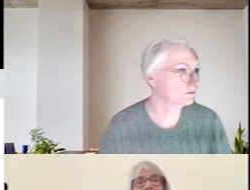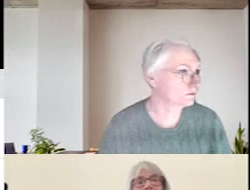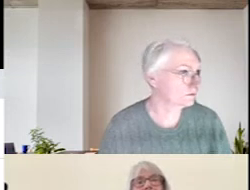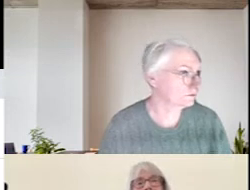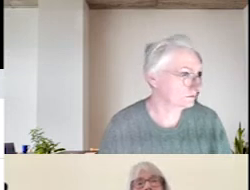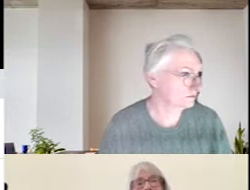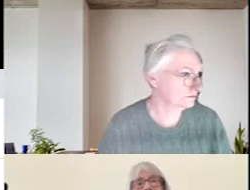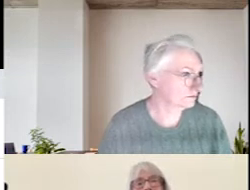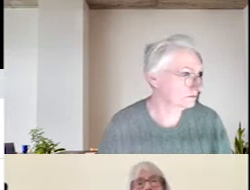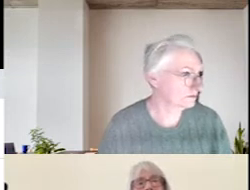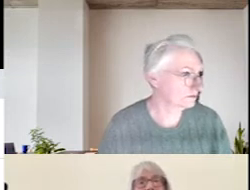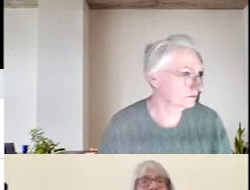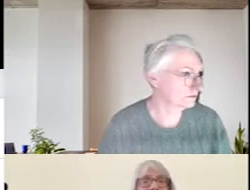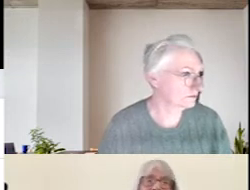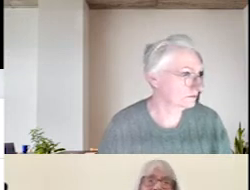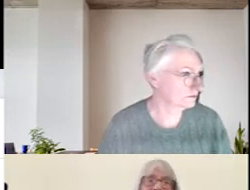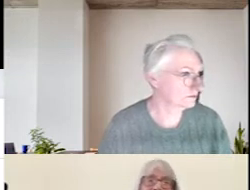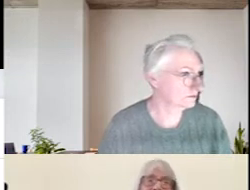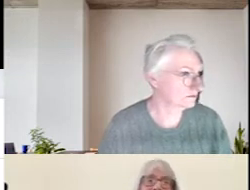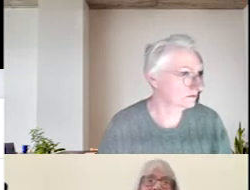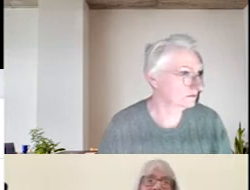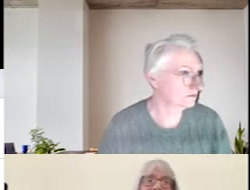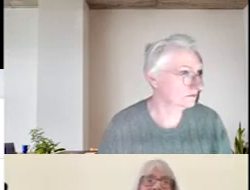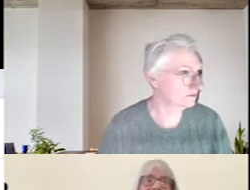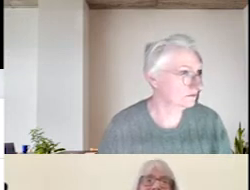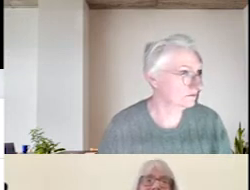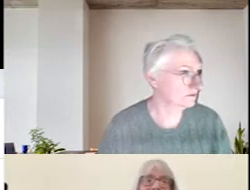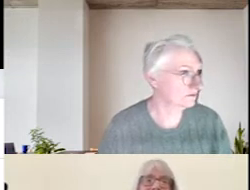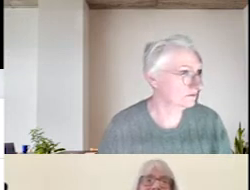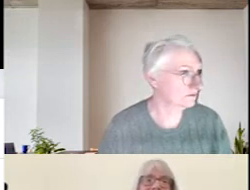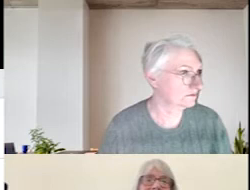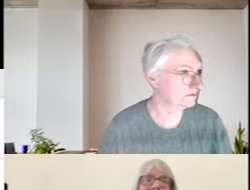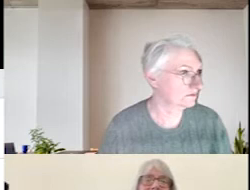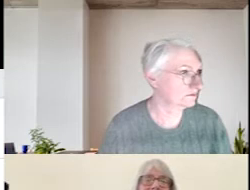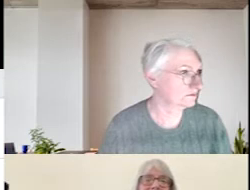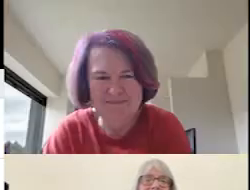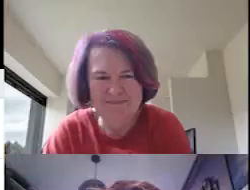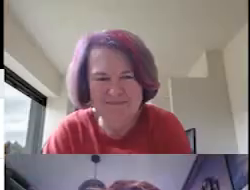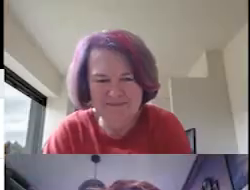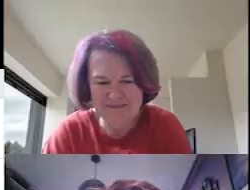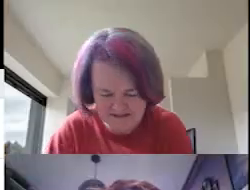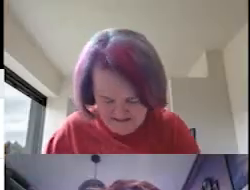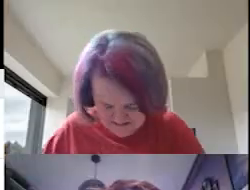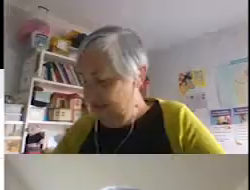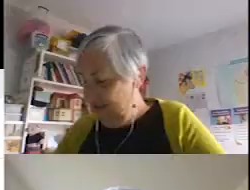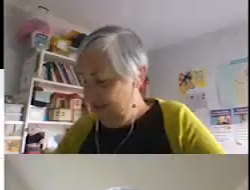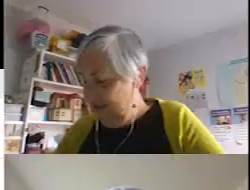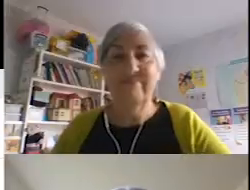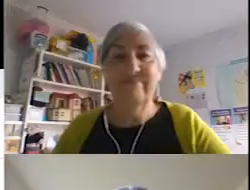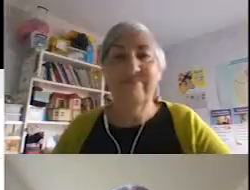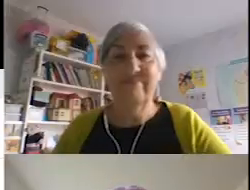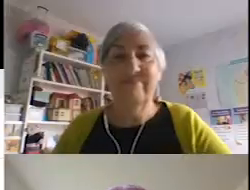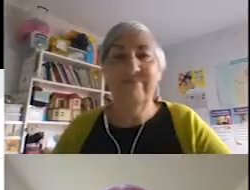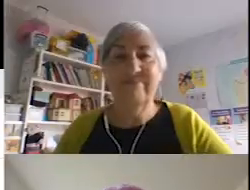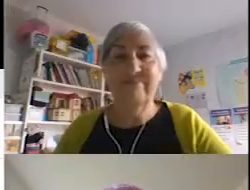up. Read, guys. You've got 4 Thank minutes. you. What was See you all the soon. what was the Bitly again? Sorry. Go, go, go. Oh, sorry, I